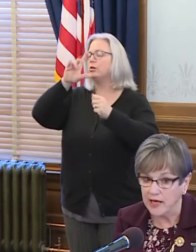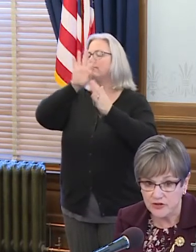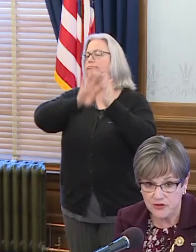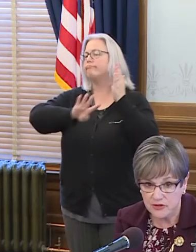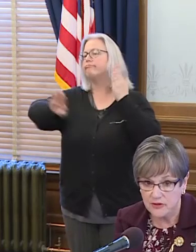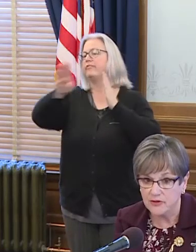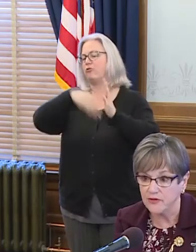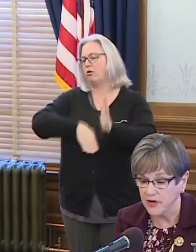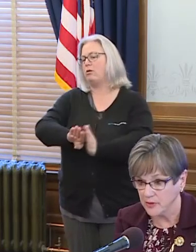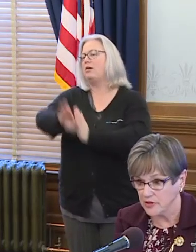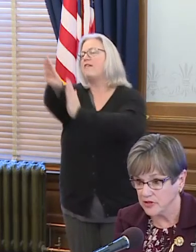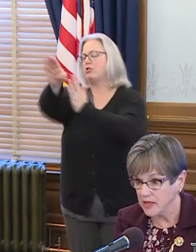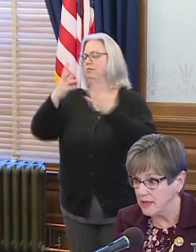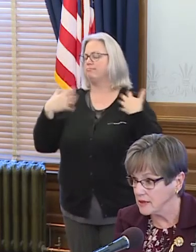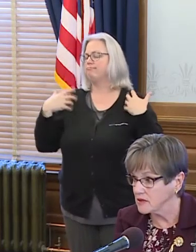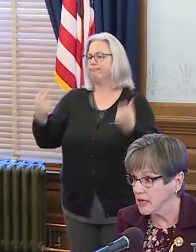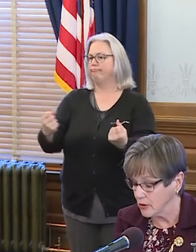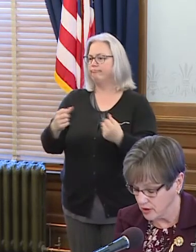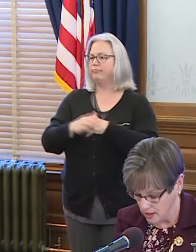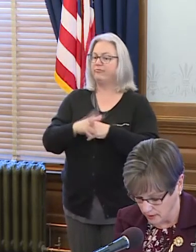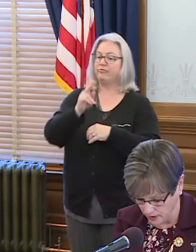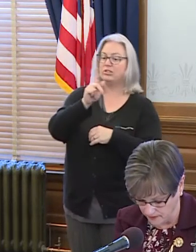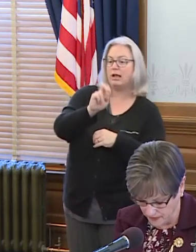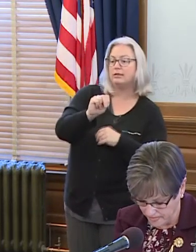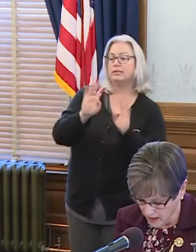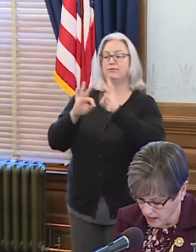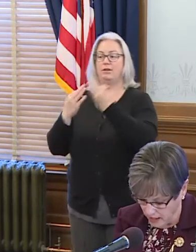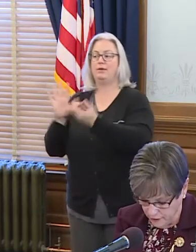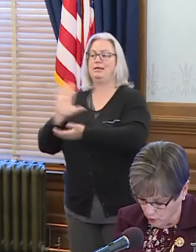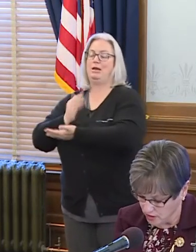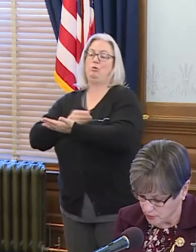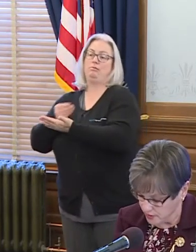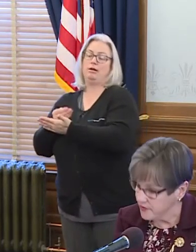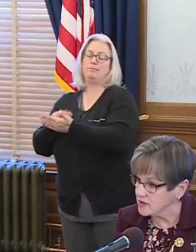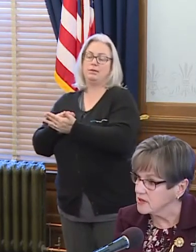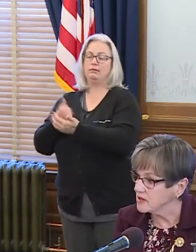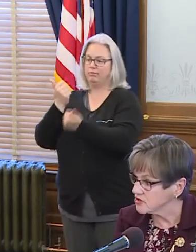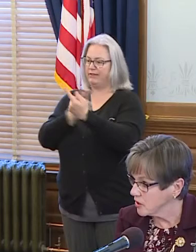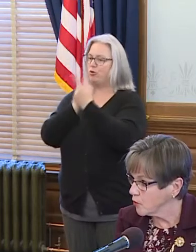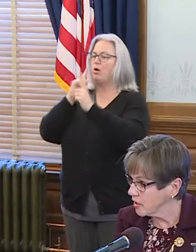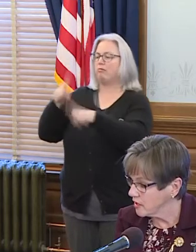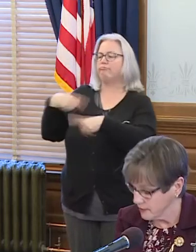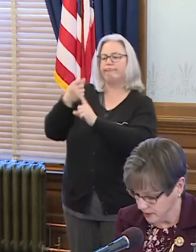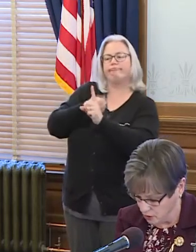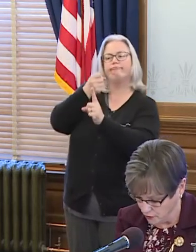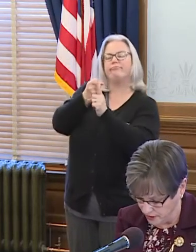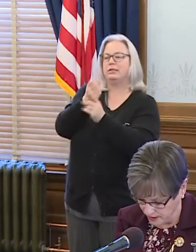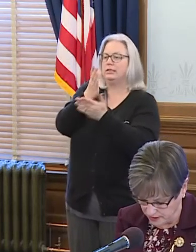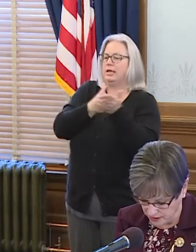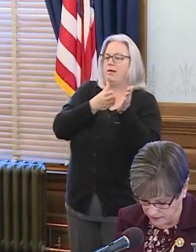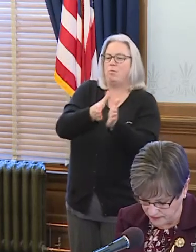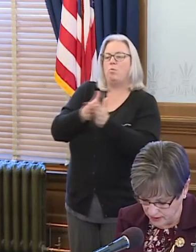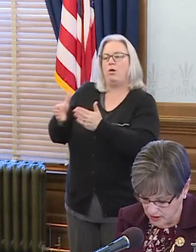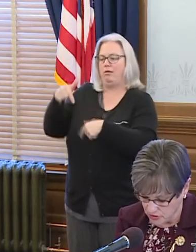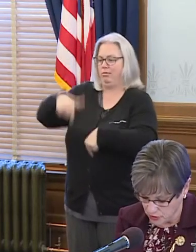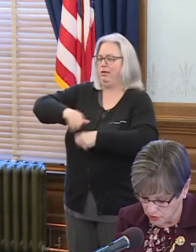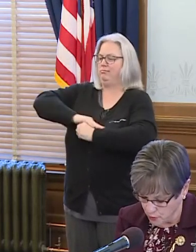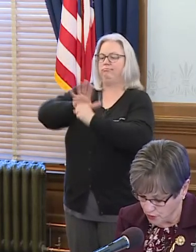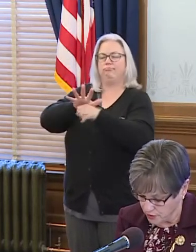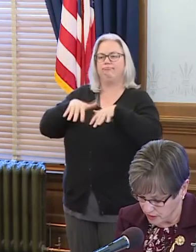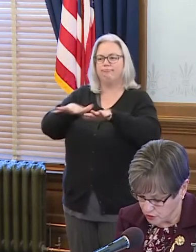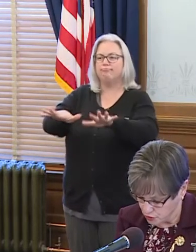for Kansans, their families, and our economy. Everyone has been affected in some way by COVID-19,